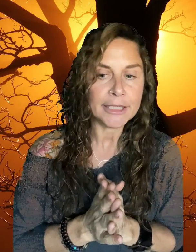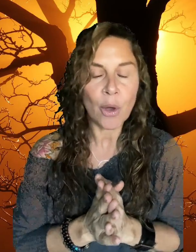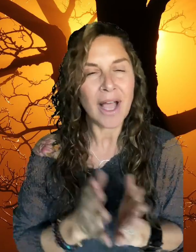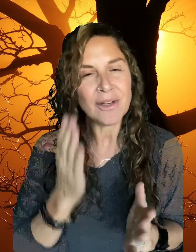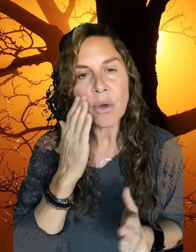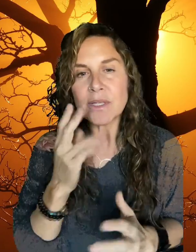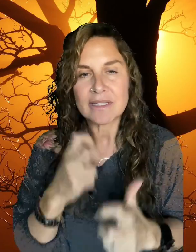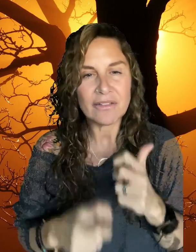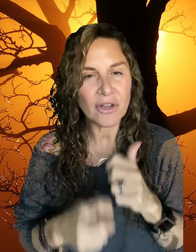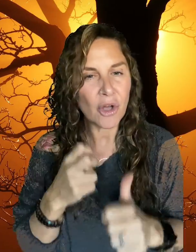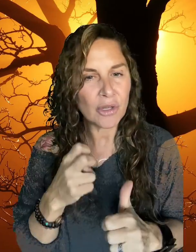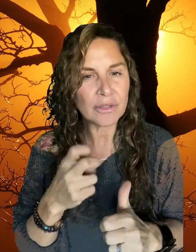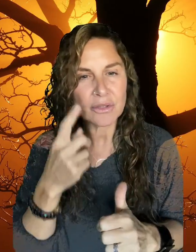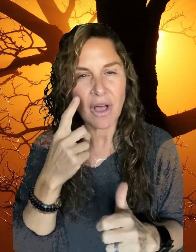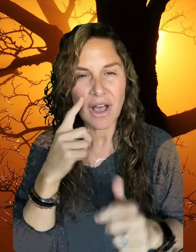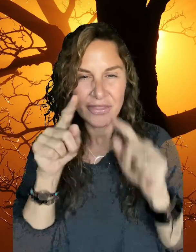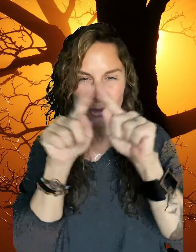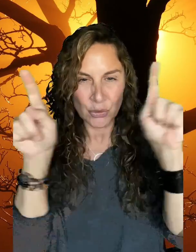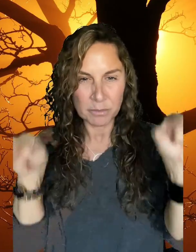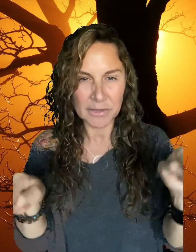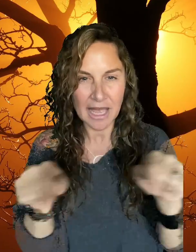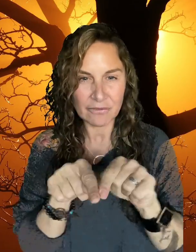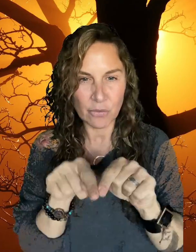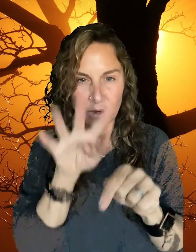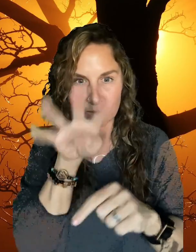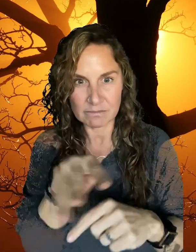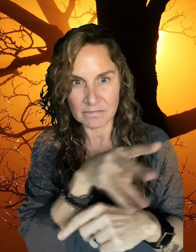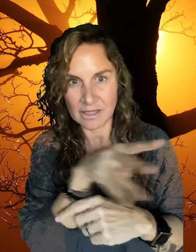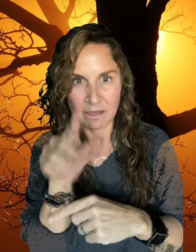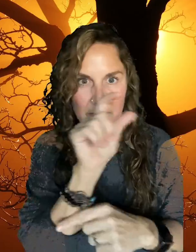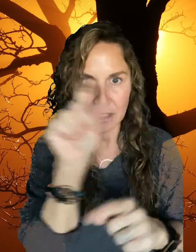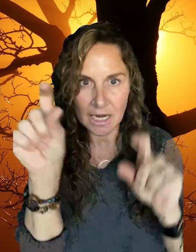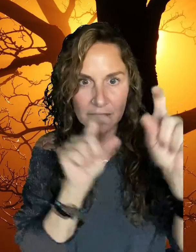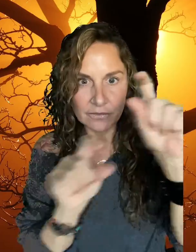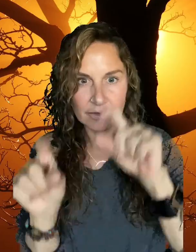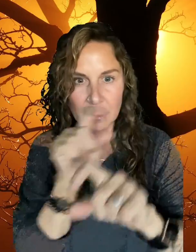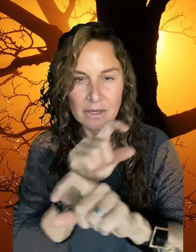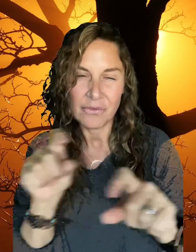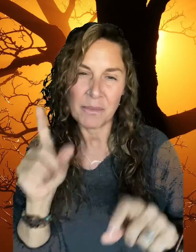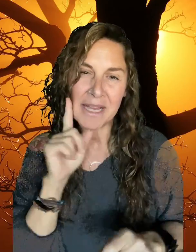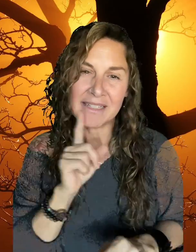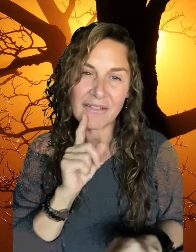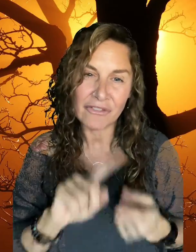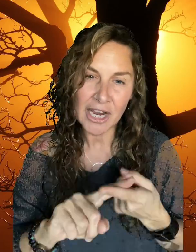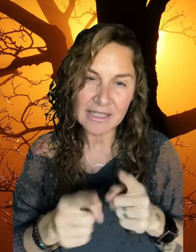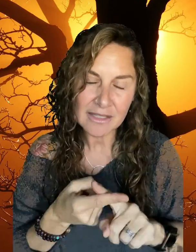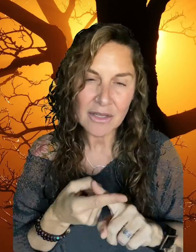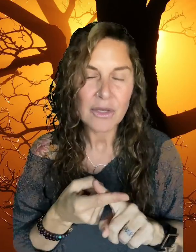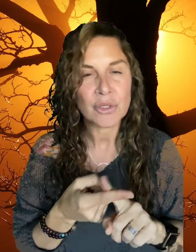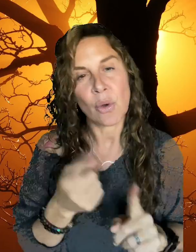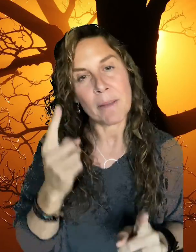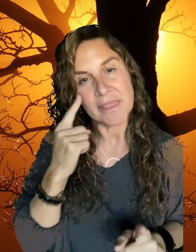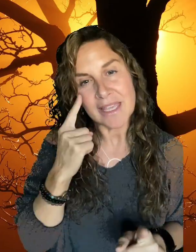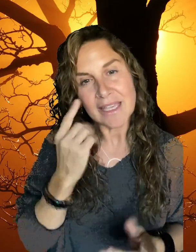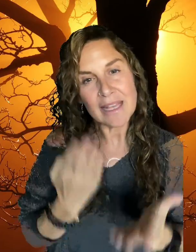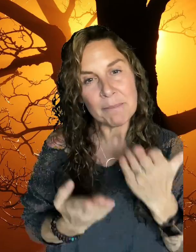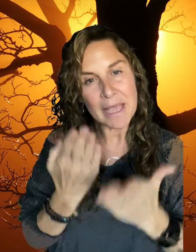I know it's difficult on the Zoom platform, to kind of, for my deaf friends. So I'm thinking that maybe I